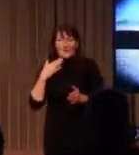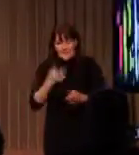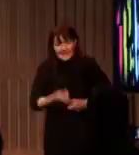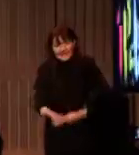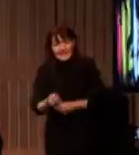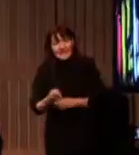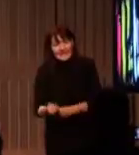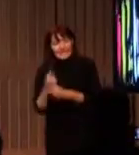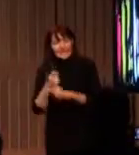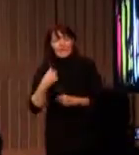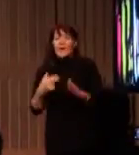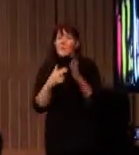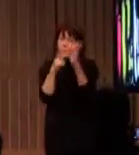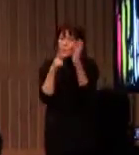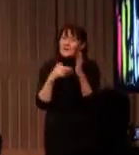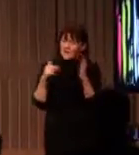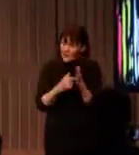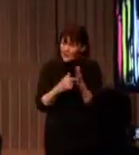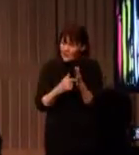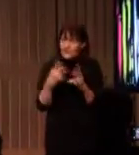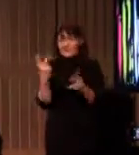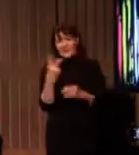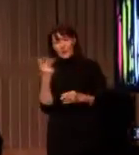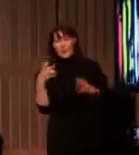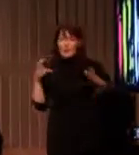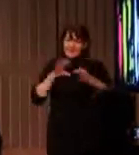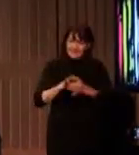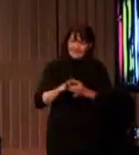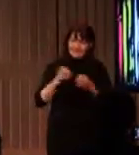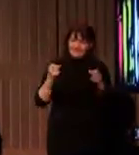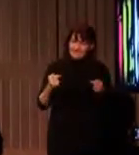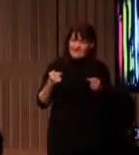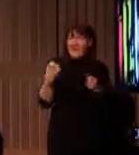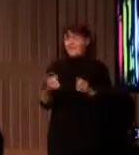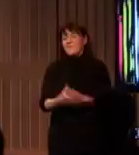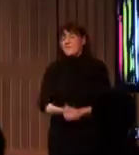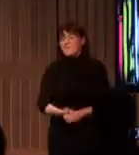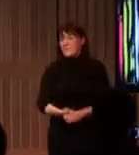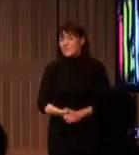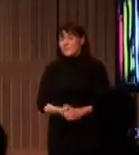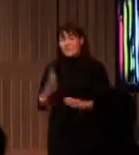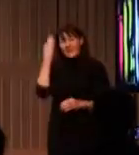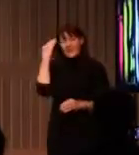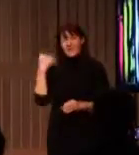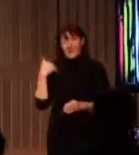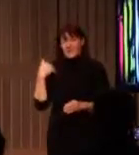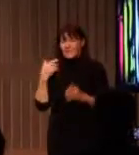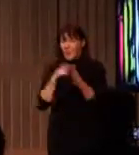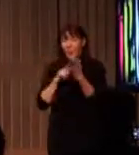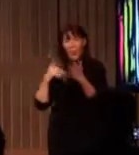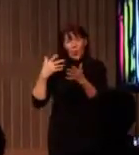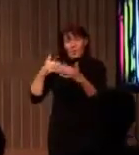stick, and I'm from the Northern Territory, so that's the two of us here together. These are to remind us of all our